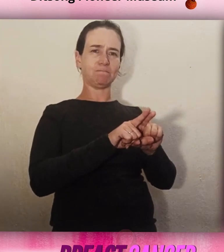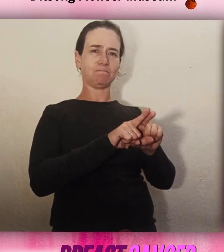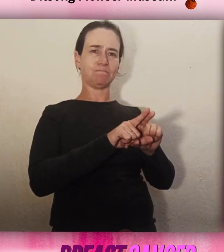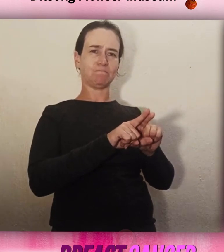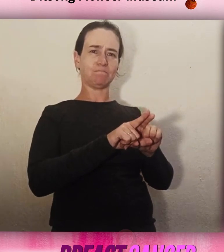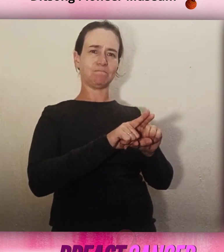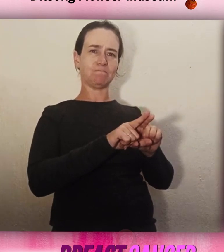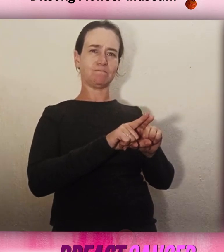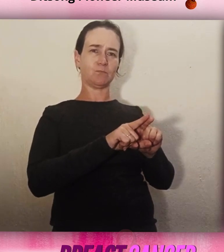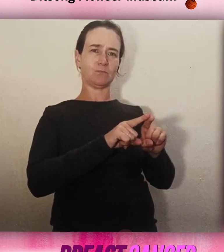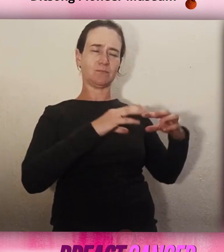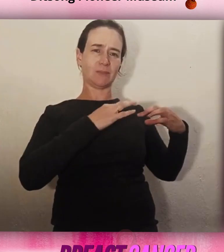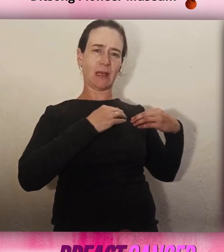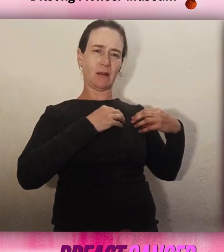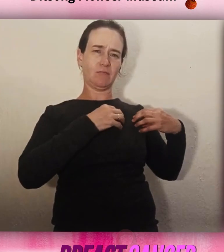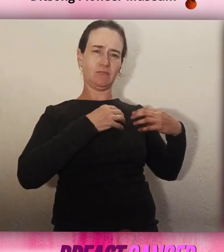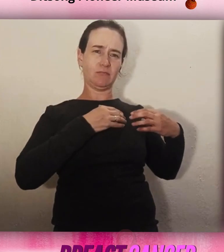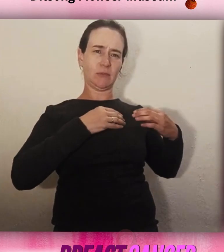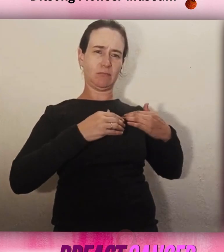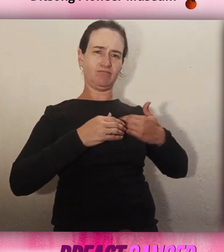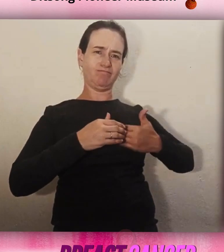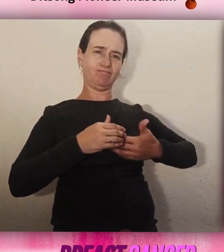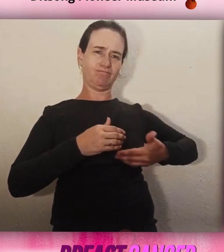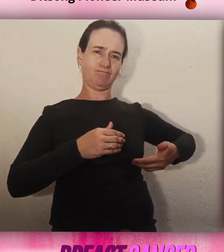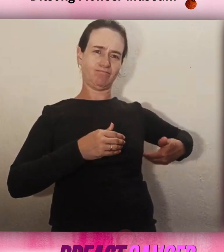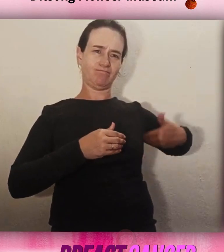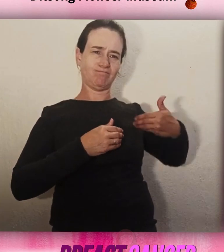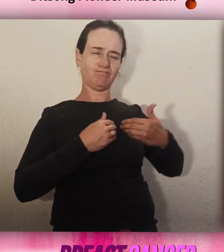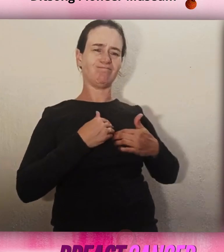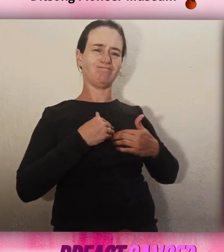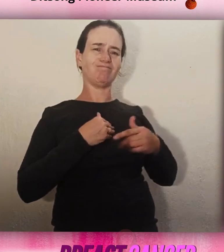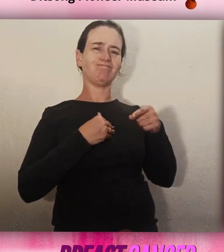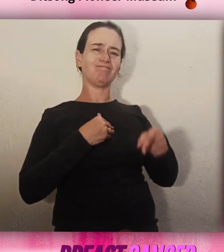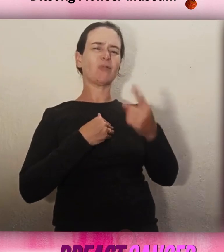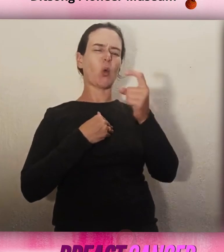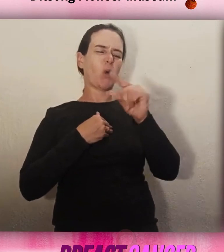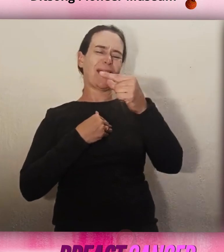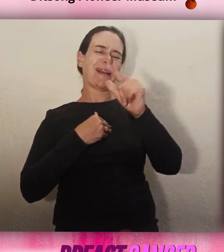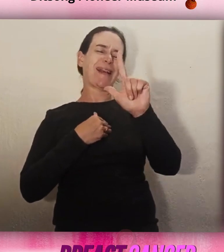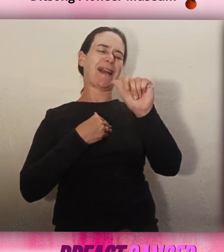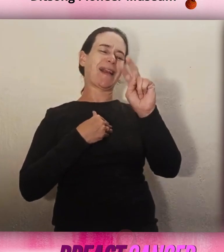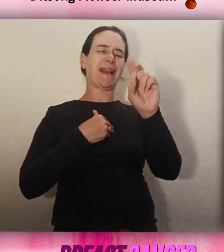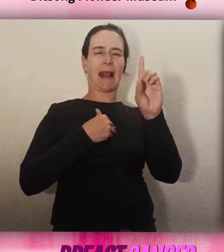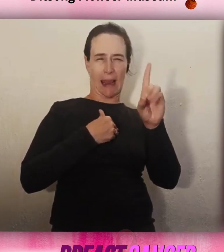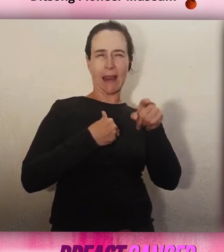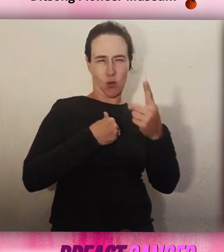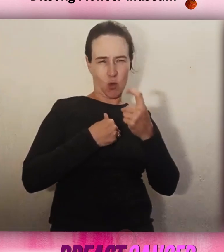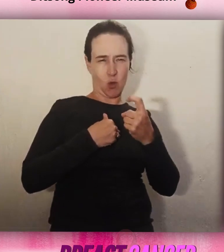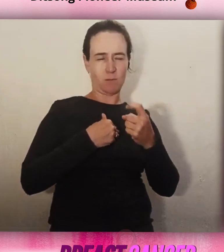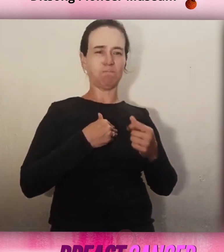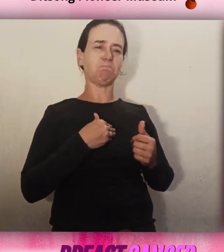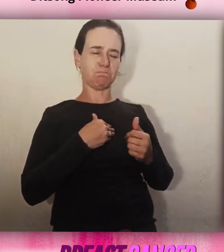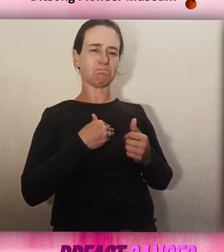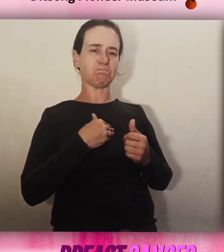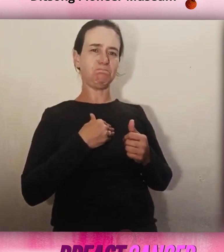those areas around the enlargements, or okay. yes, we call it enlargements. We call it glands in